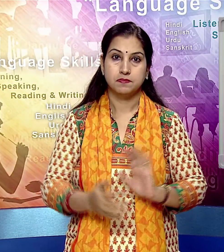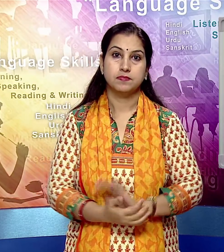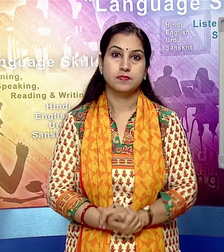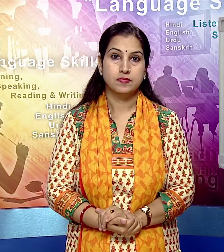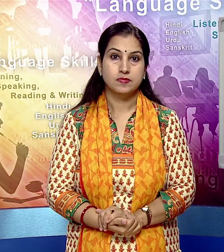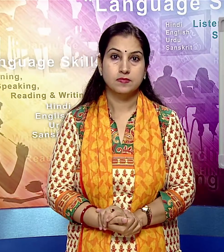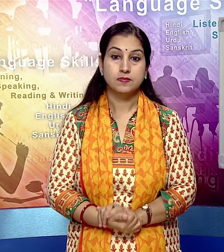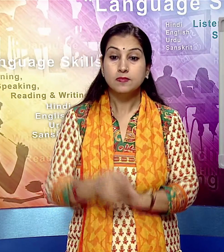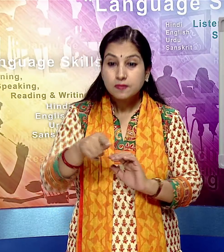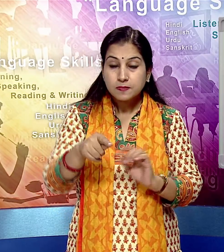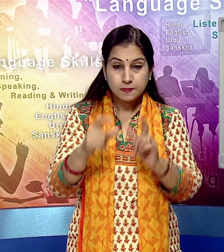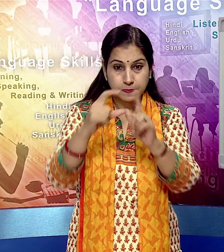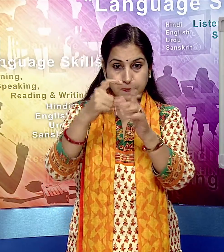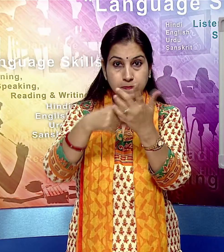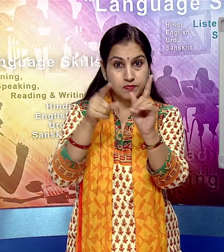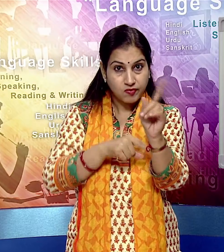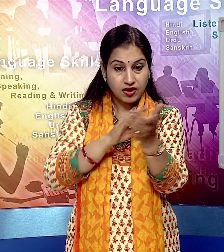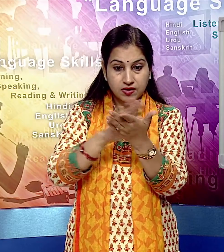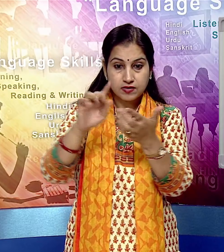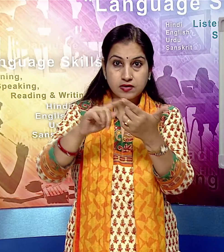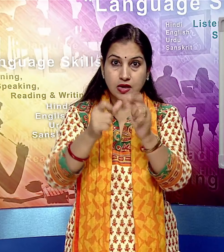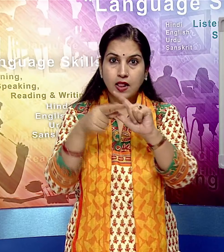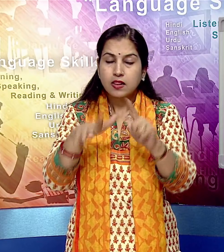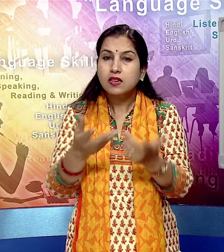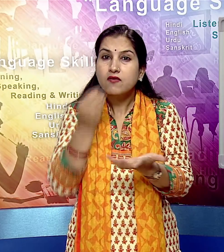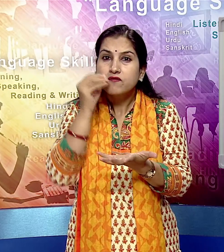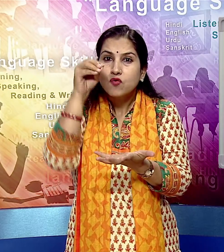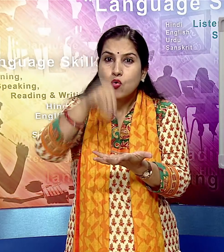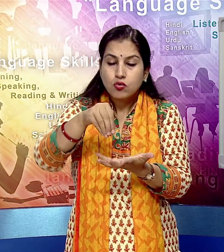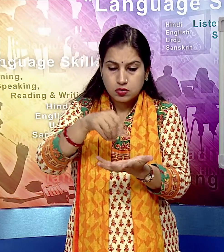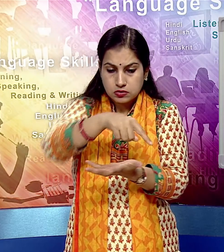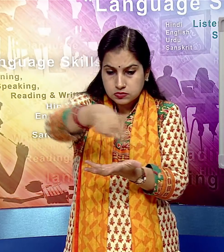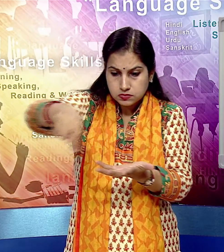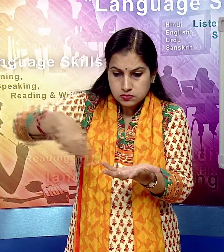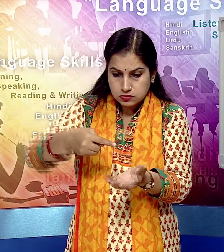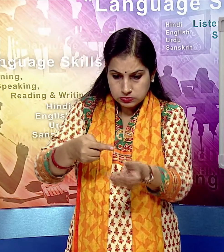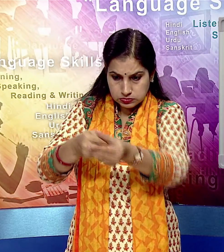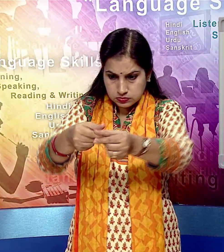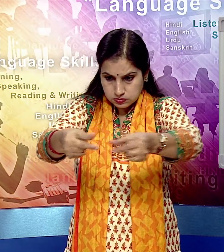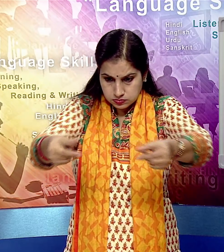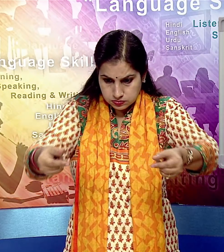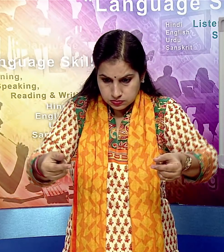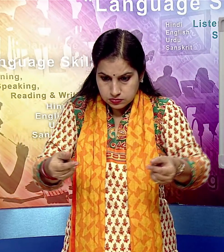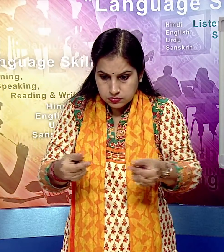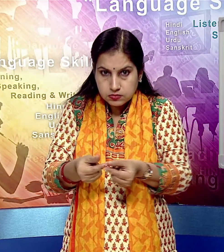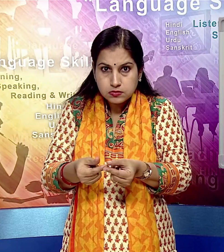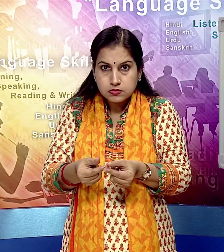In dry heat cooking, food is exposed to heated air in